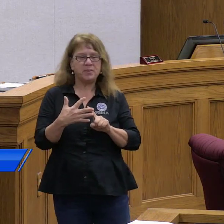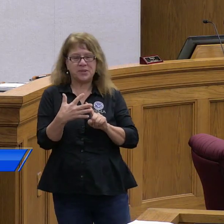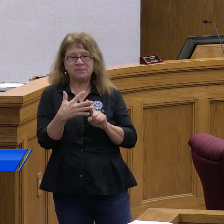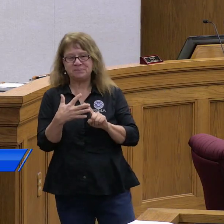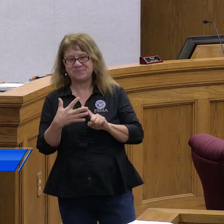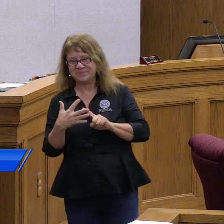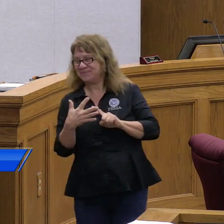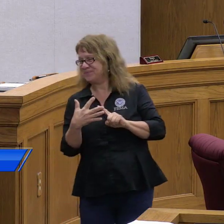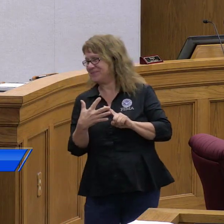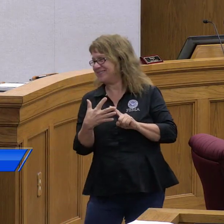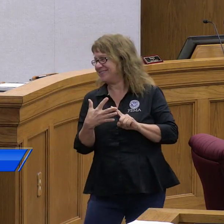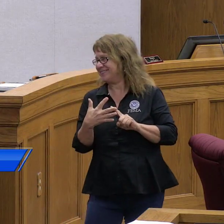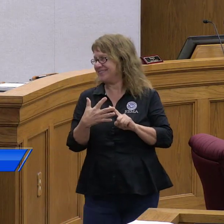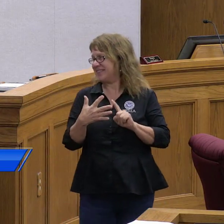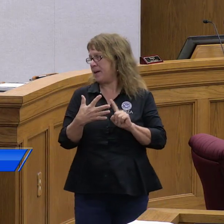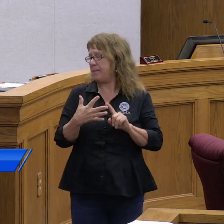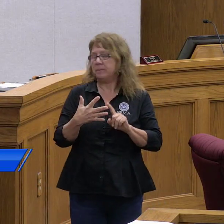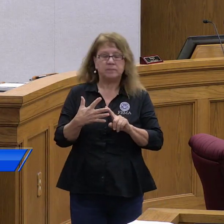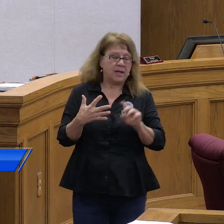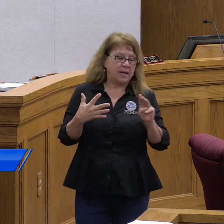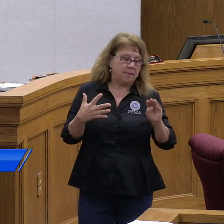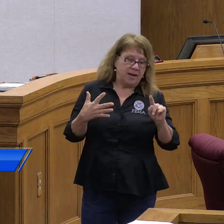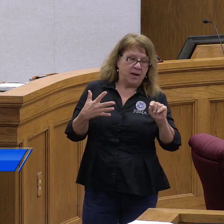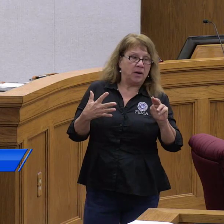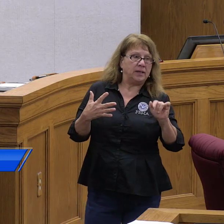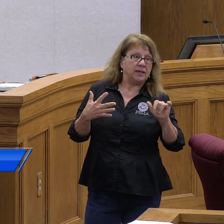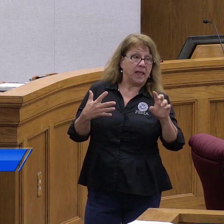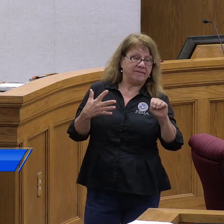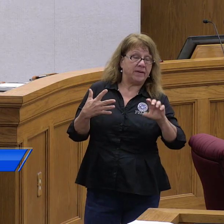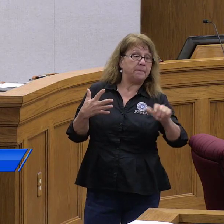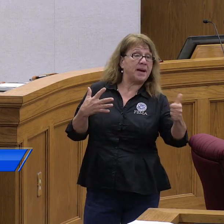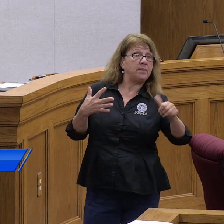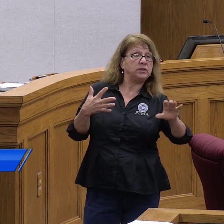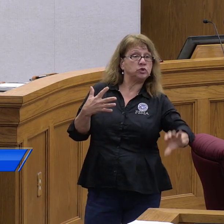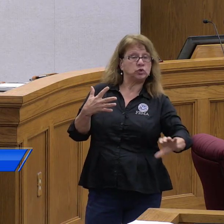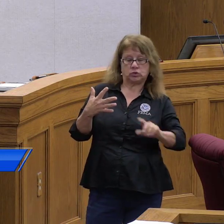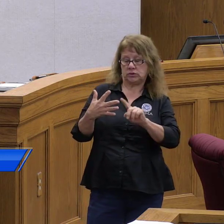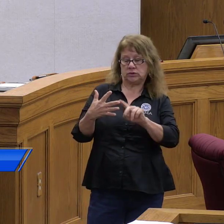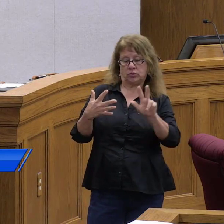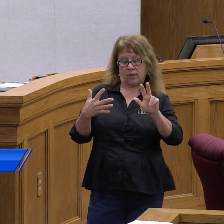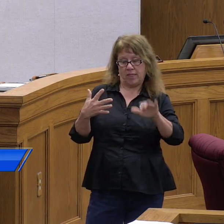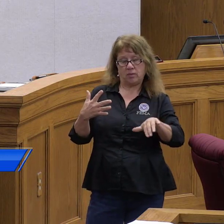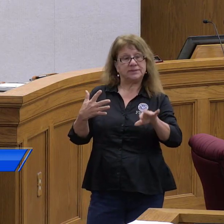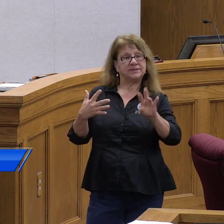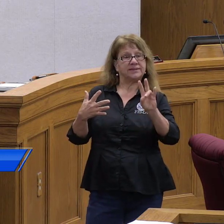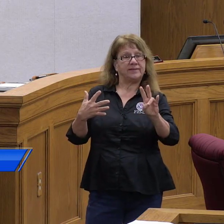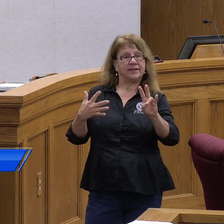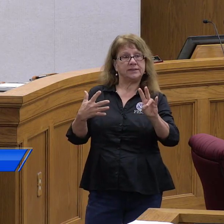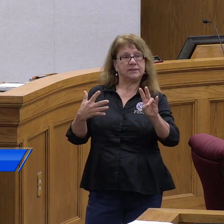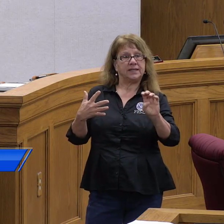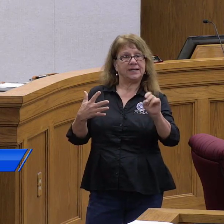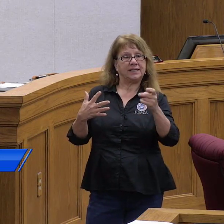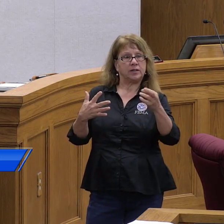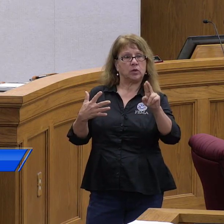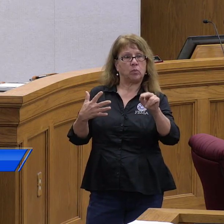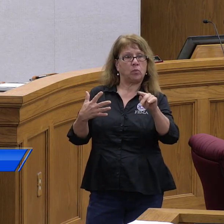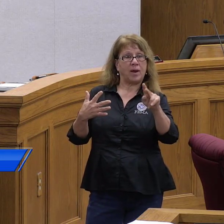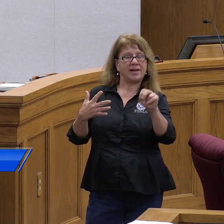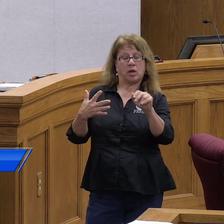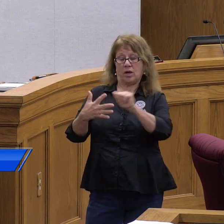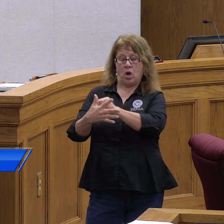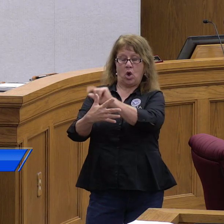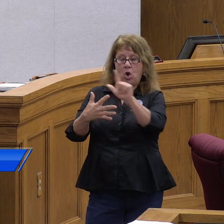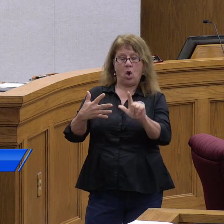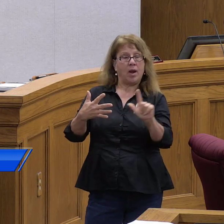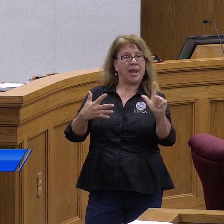you struggling there to keep up. The Mount Olive Baptist Church at 3007 Enterprise Boulevard. Those are all Lake Charles. 2